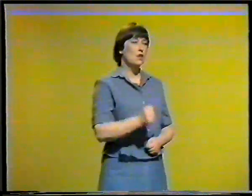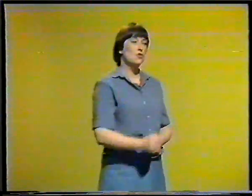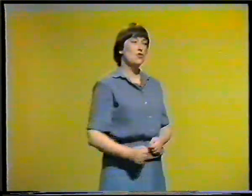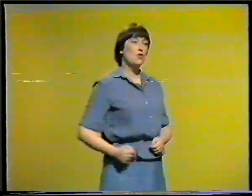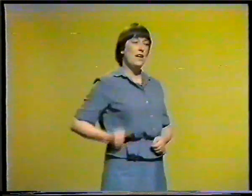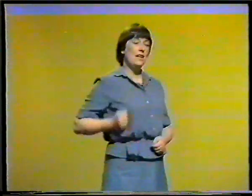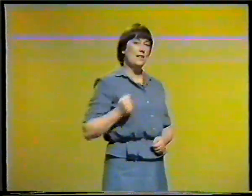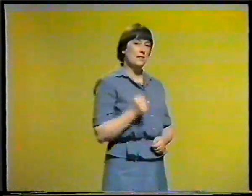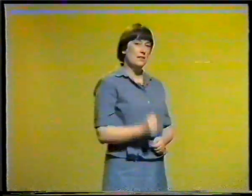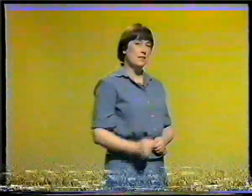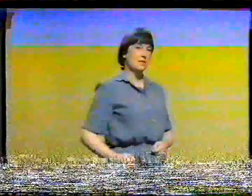Train.